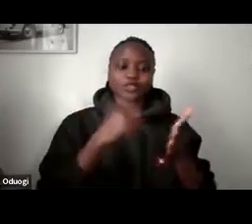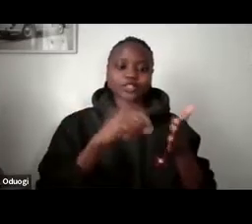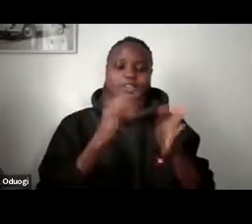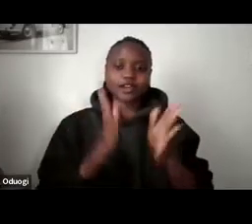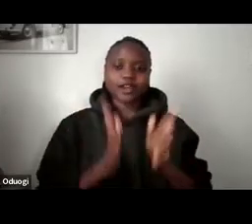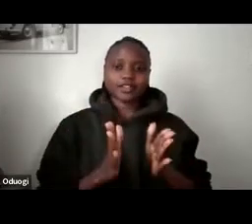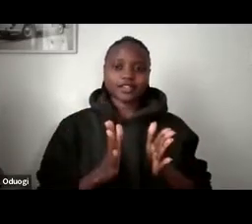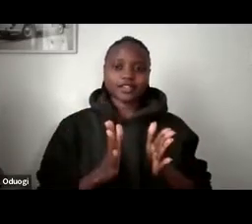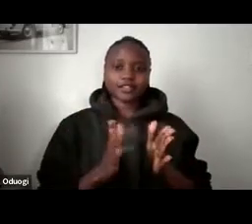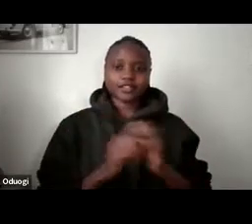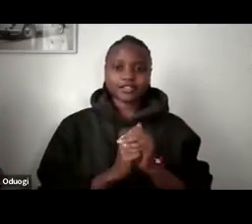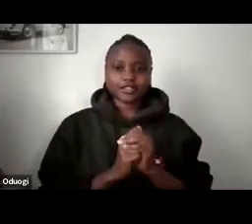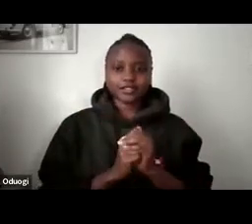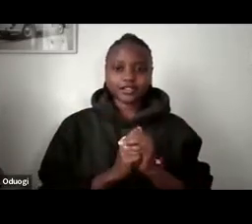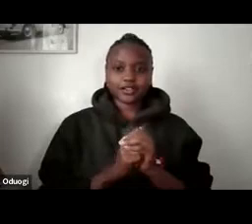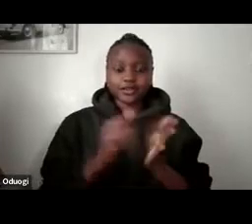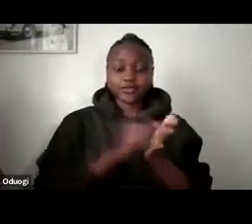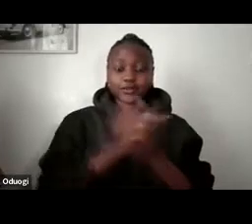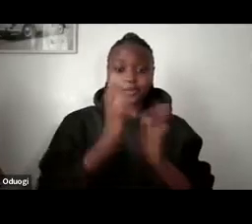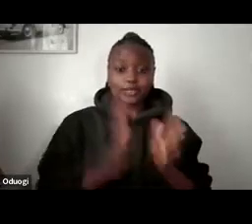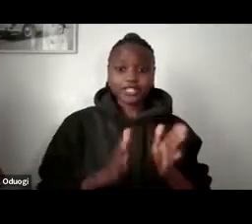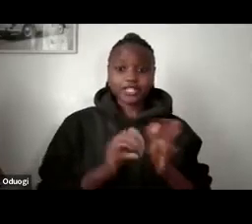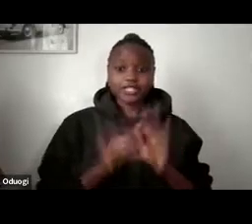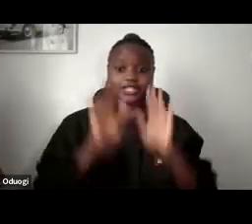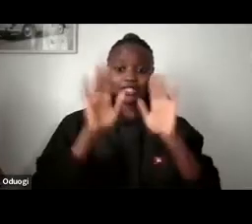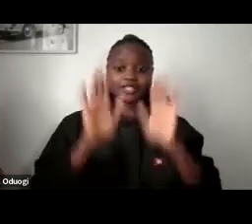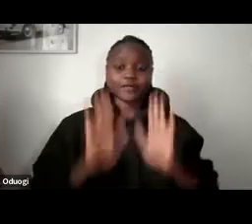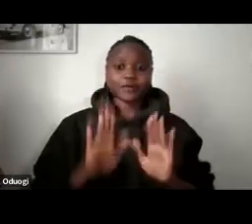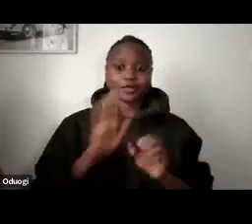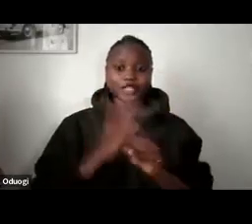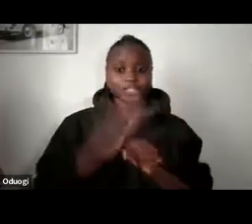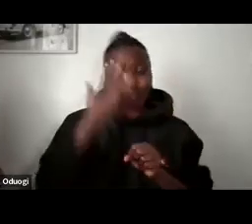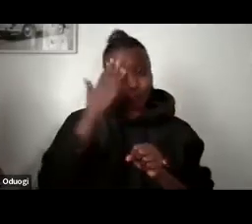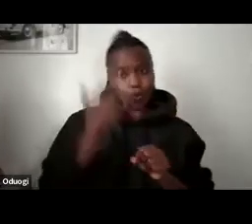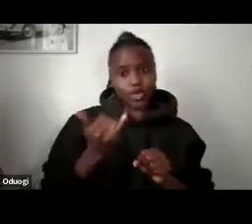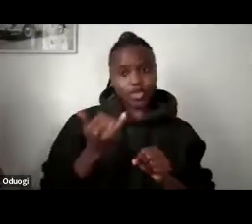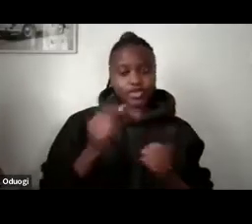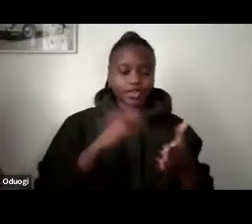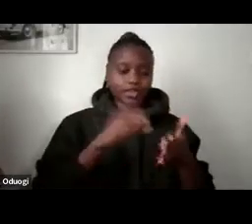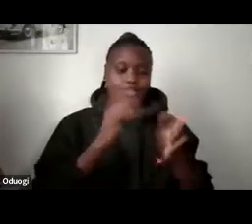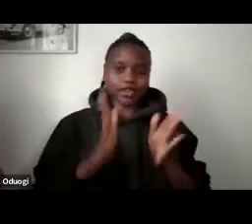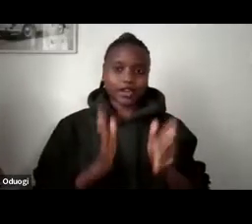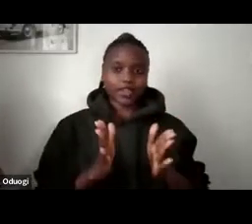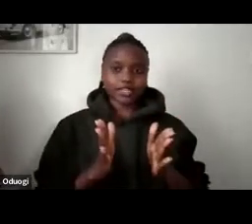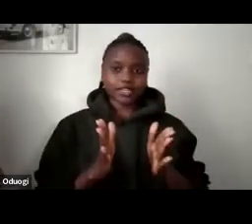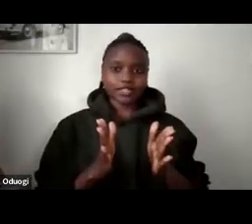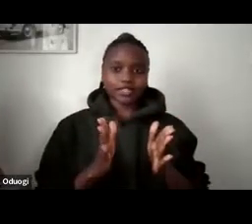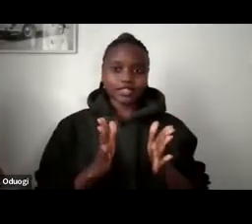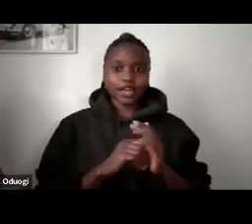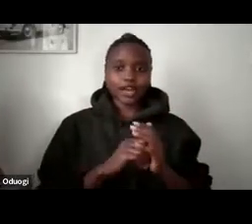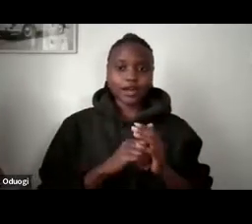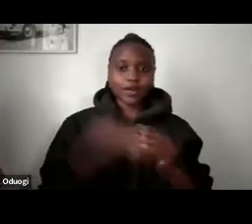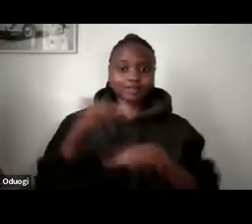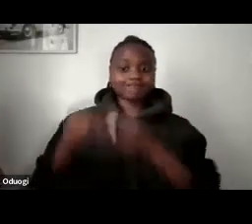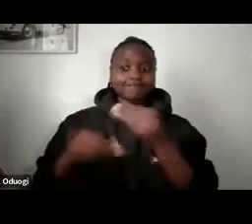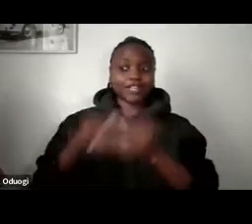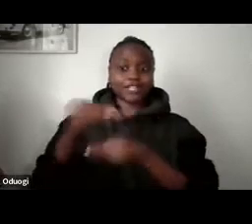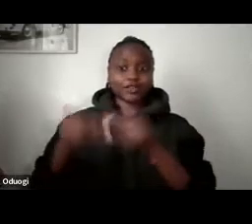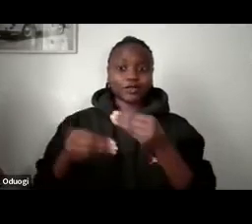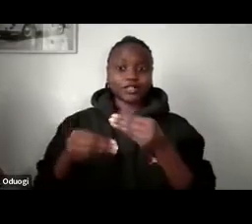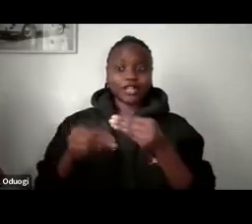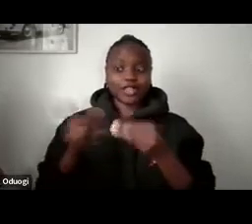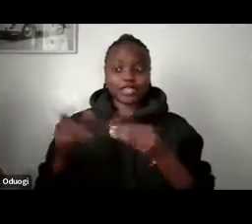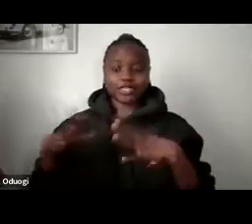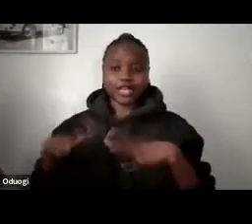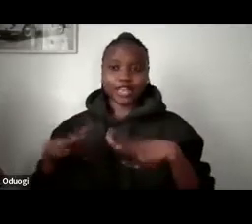This, for publishers, this is critically important because writers are our raw materials. These are the people that